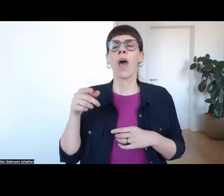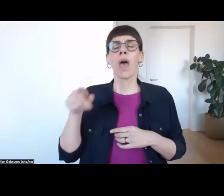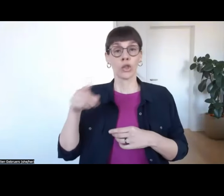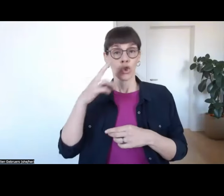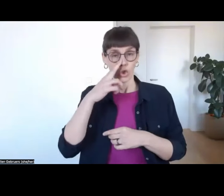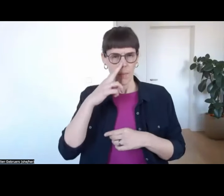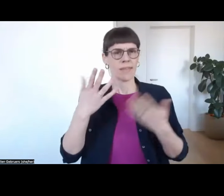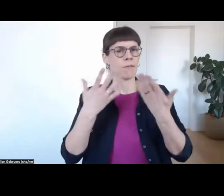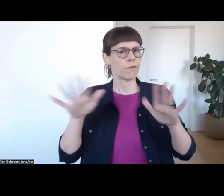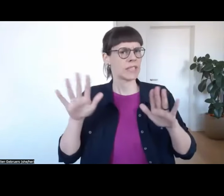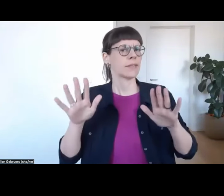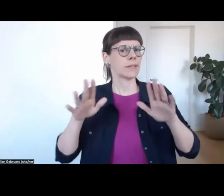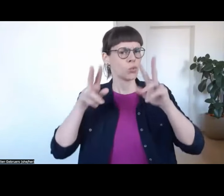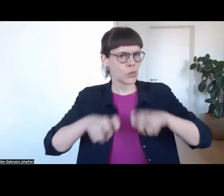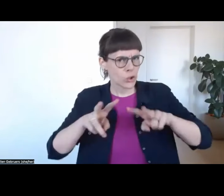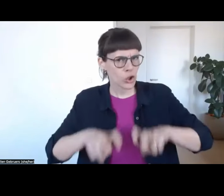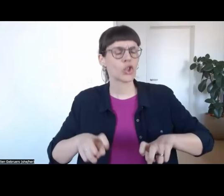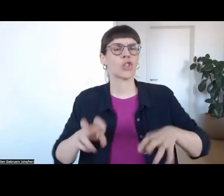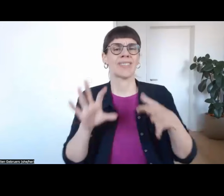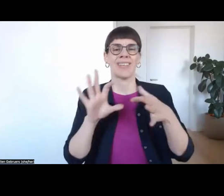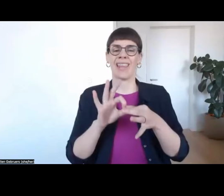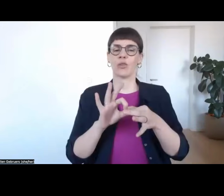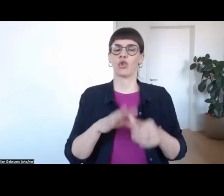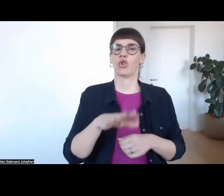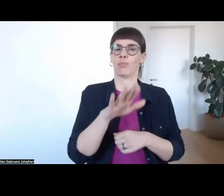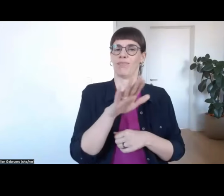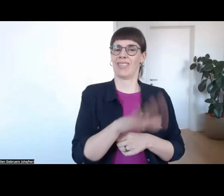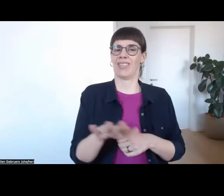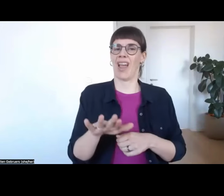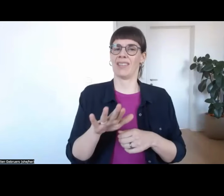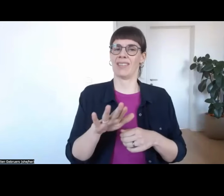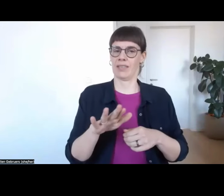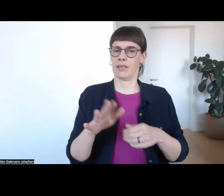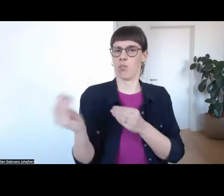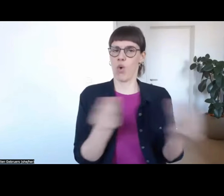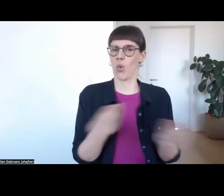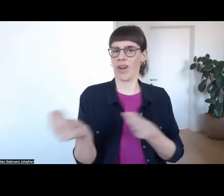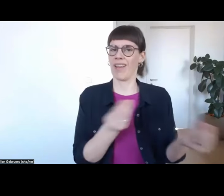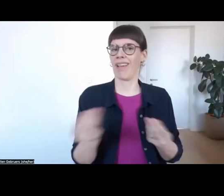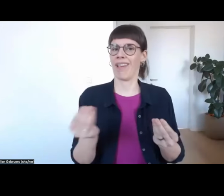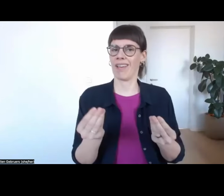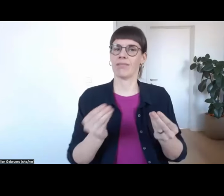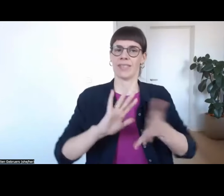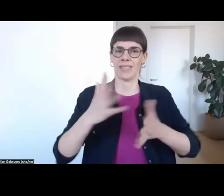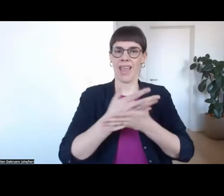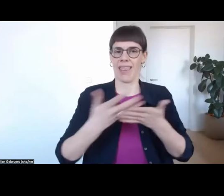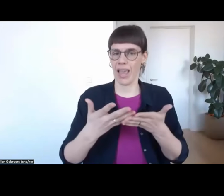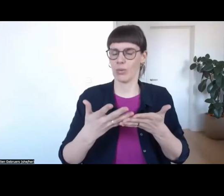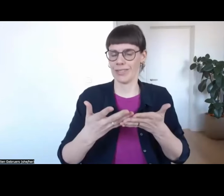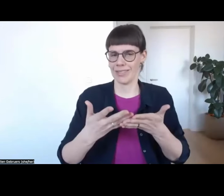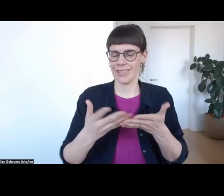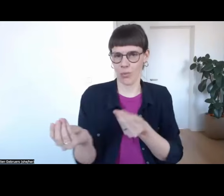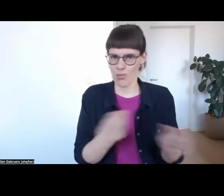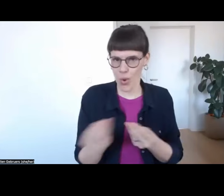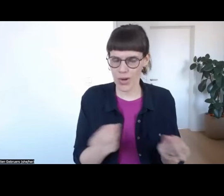why. So Jemina has already done some research on this and looking at